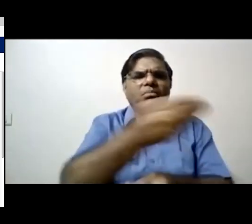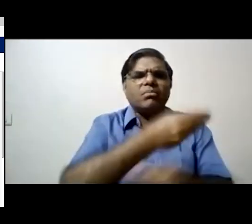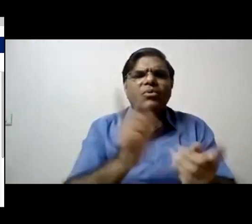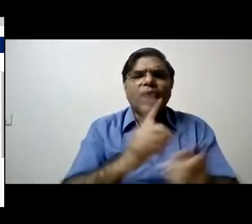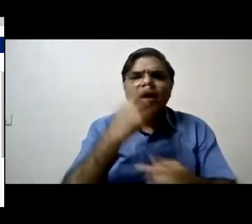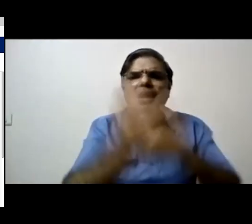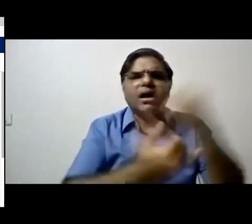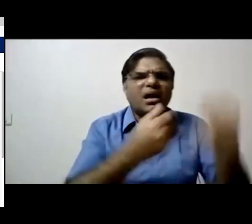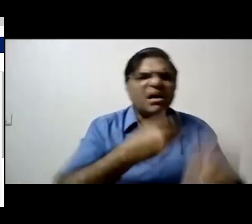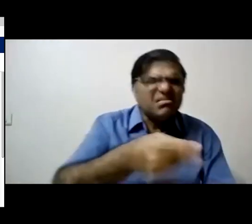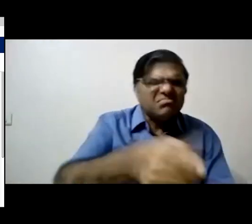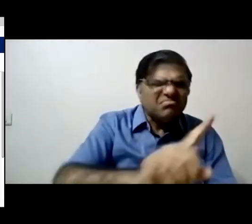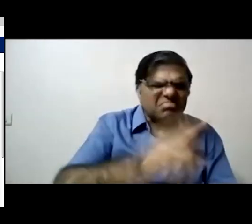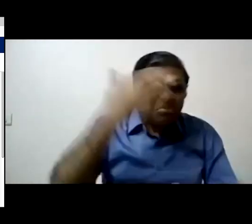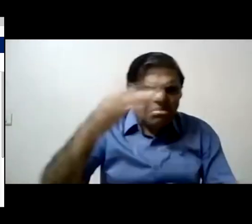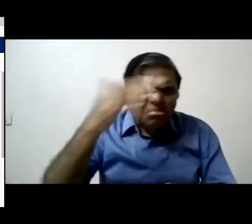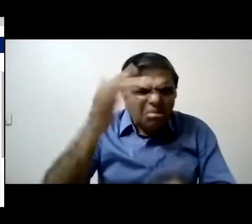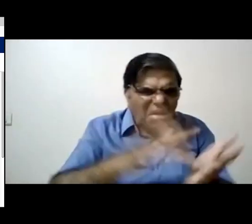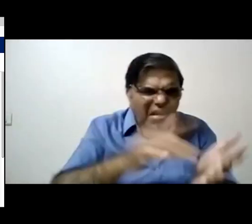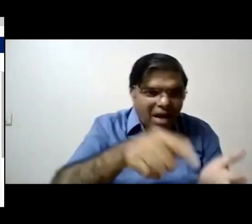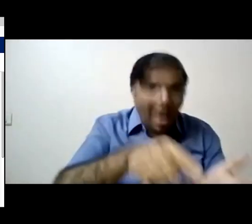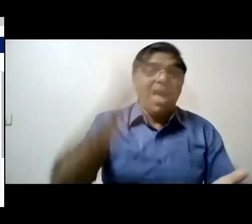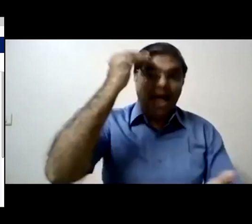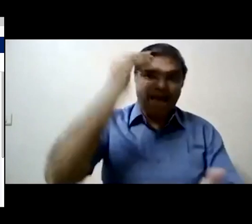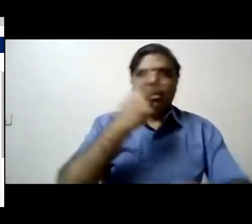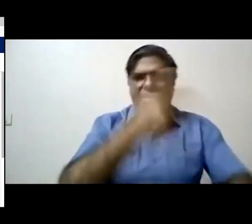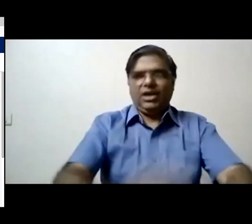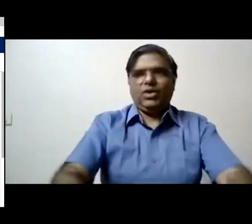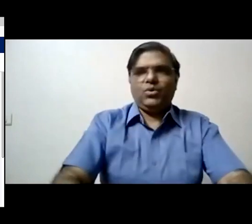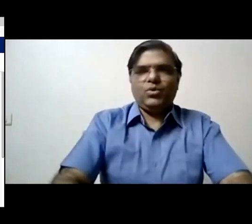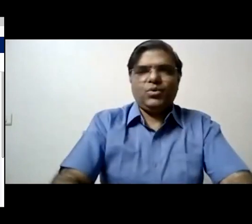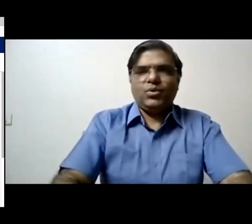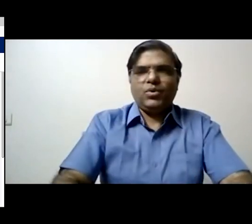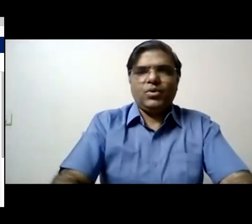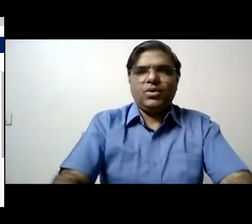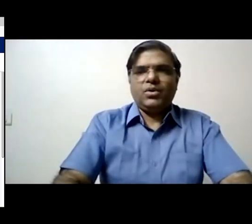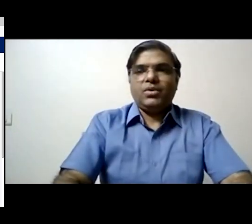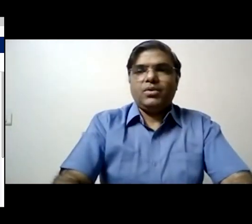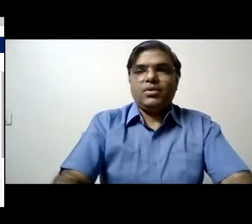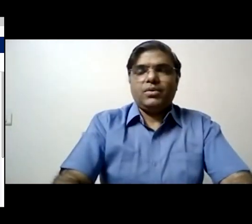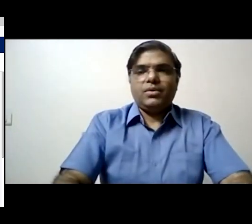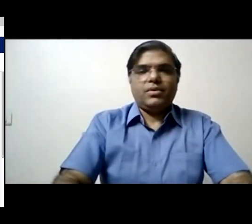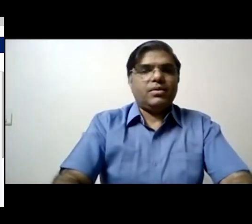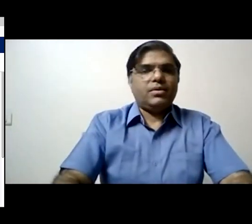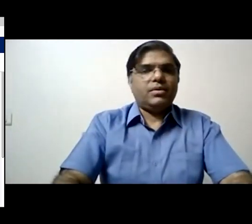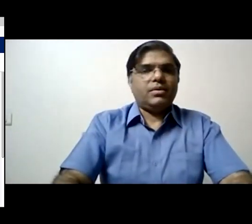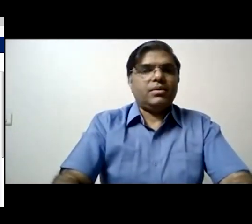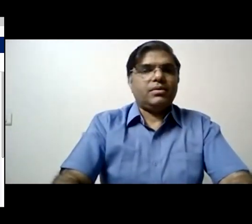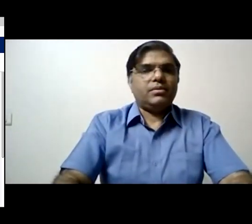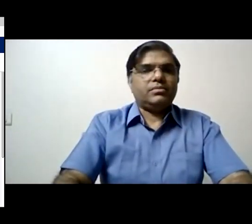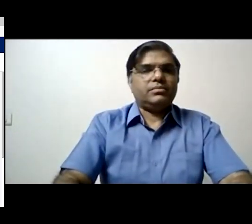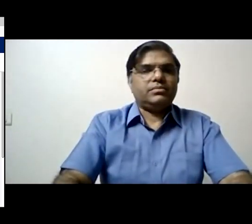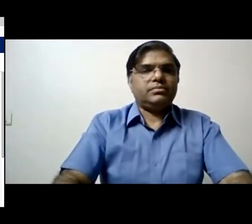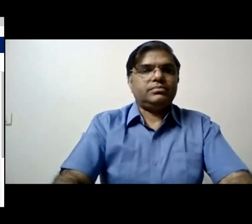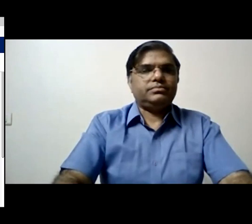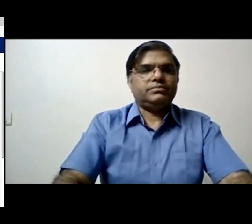So places has been mentioned over here. You can look out for the places for which you have idea. You can click